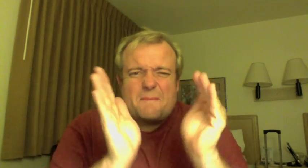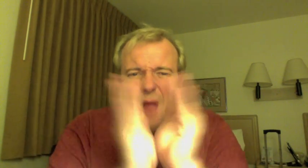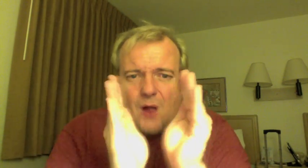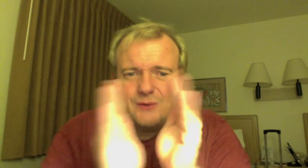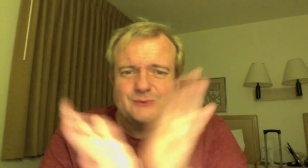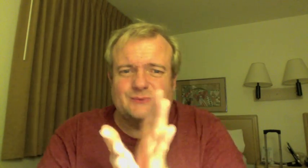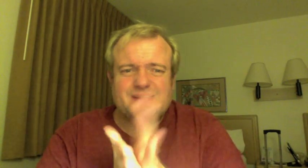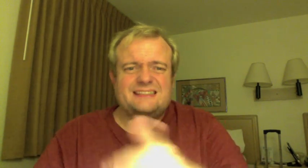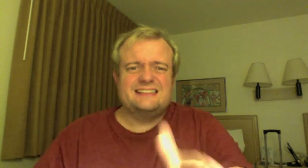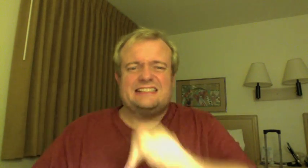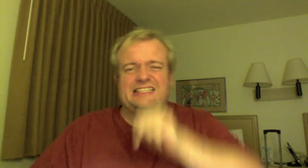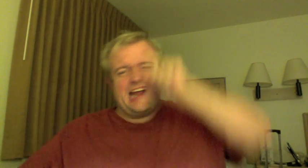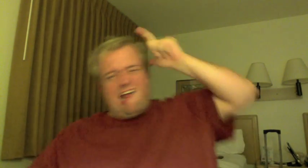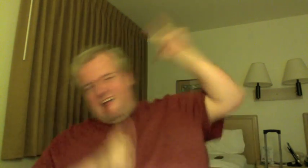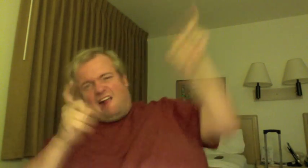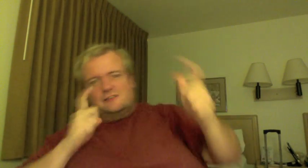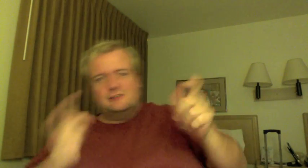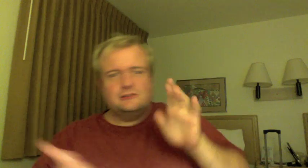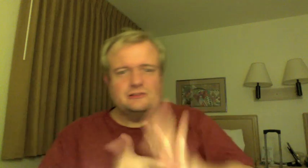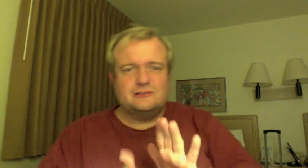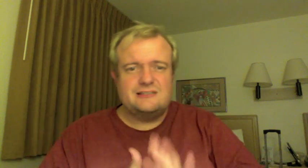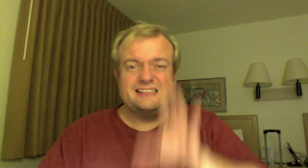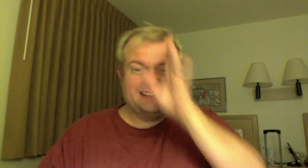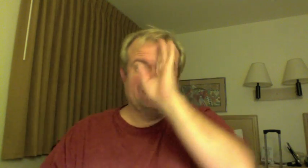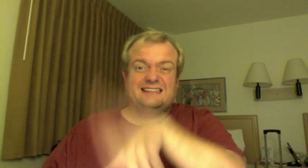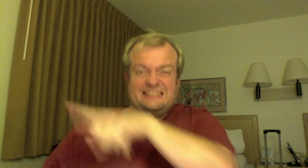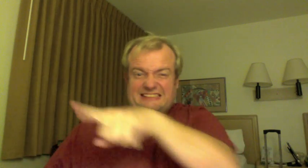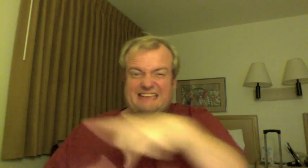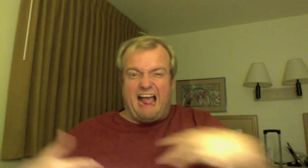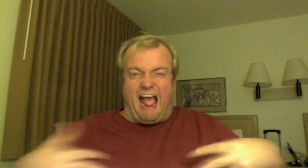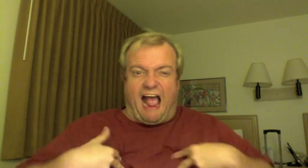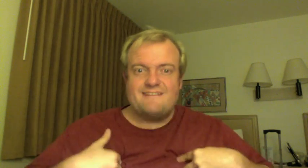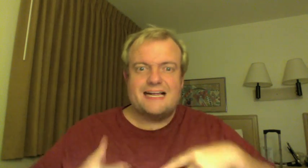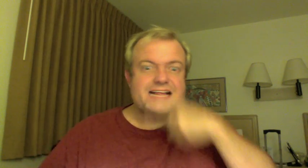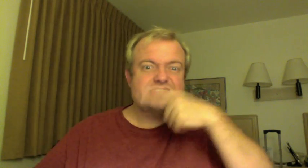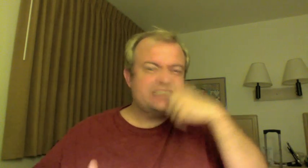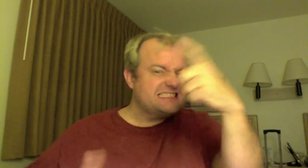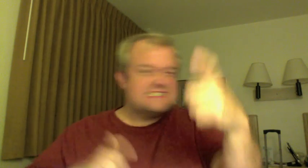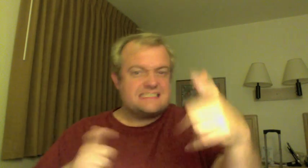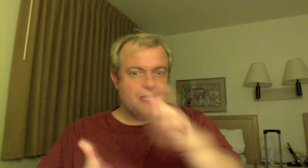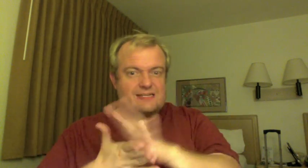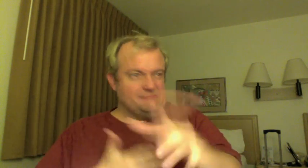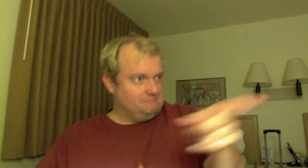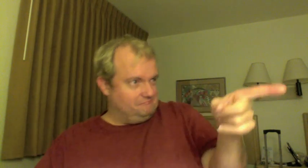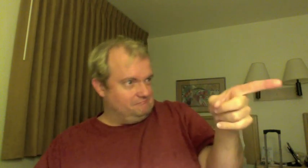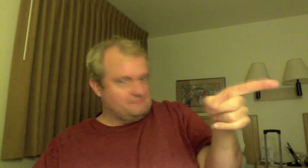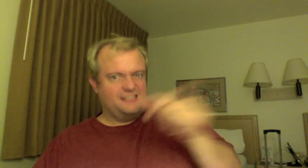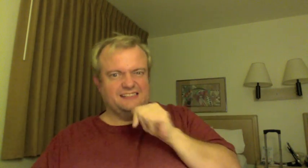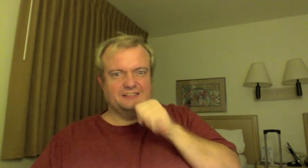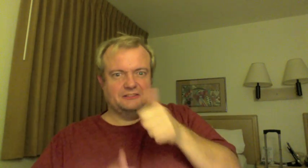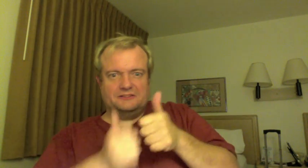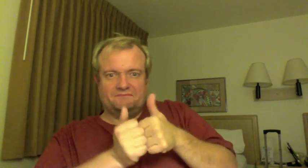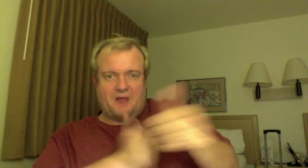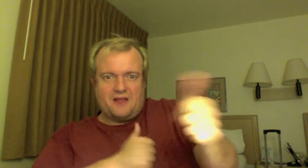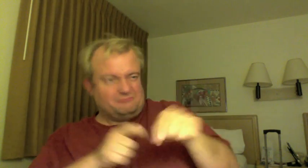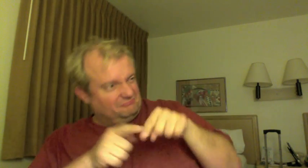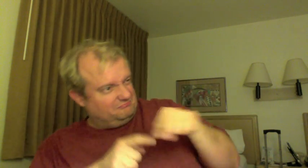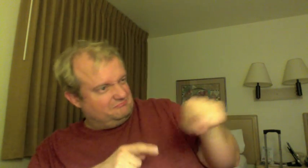project. After 6 years of grueling schedules and hundreds of thousands of man-hours,